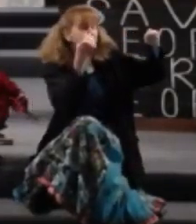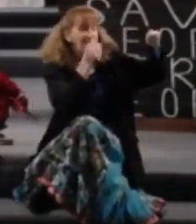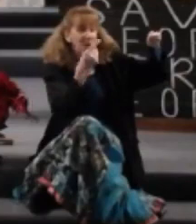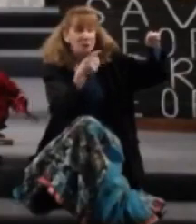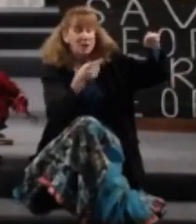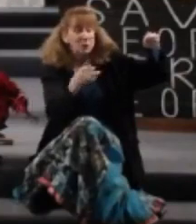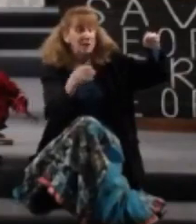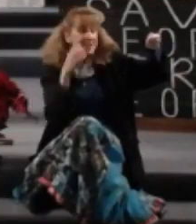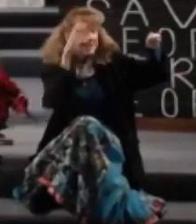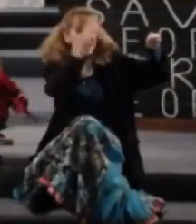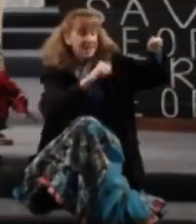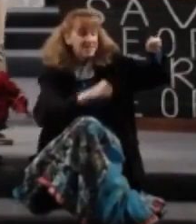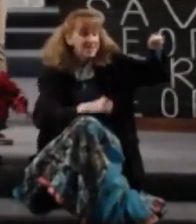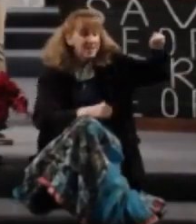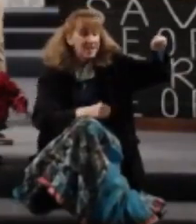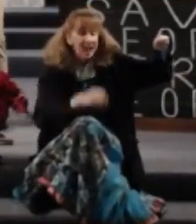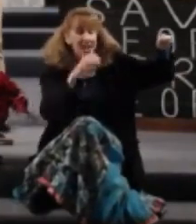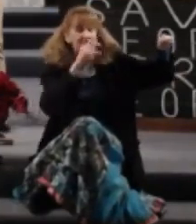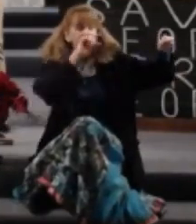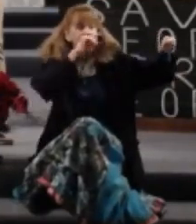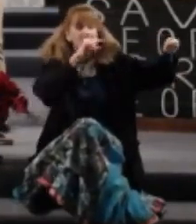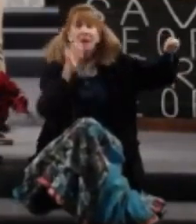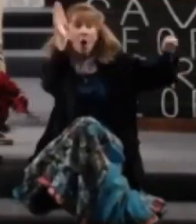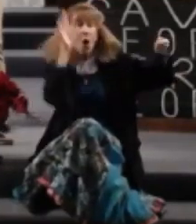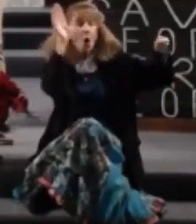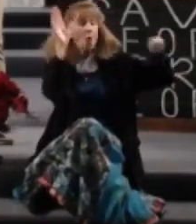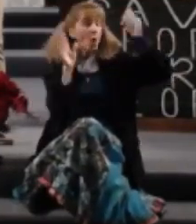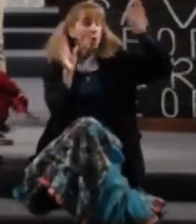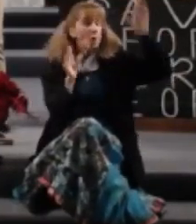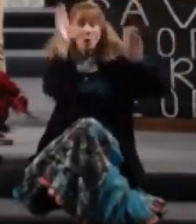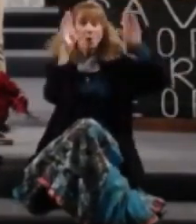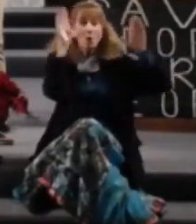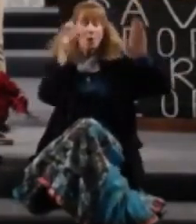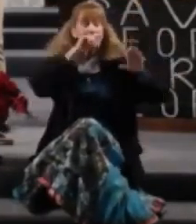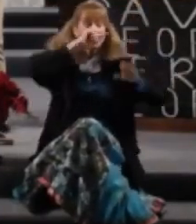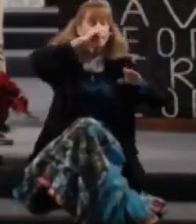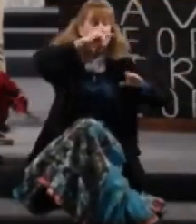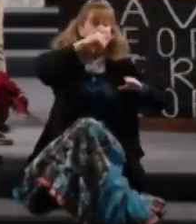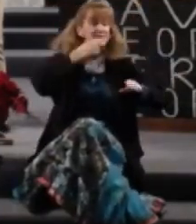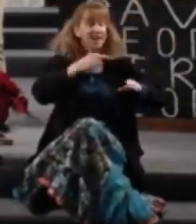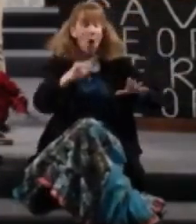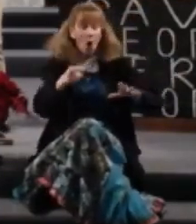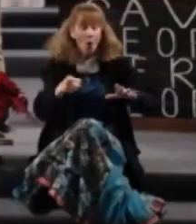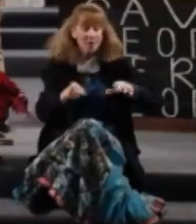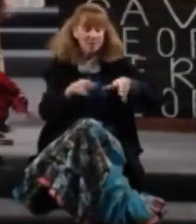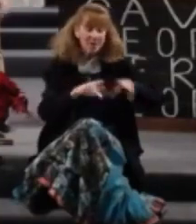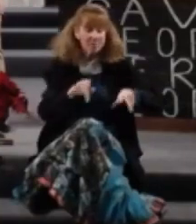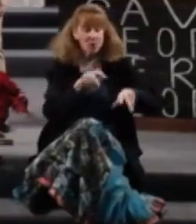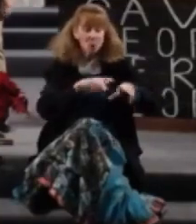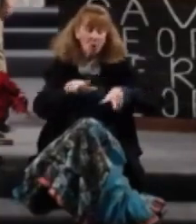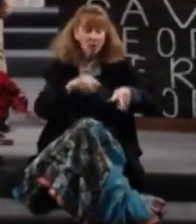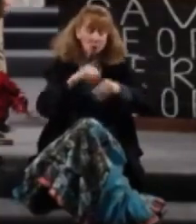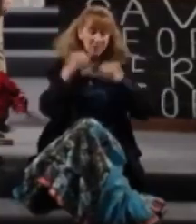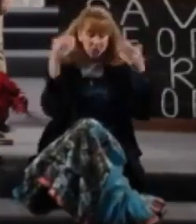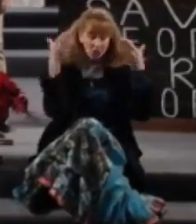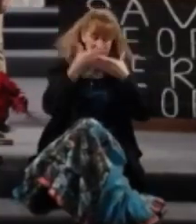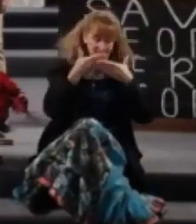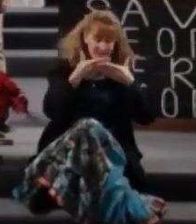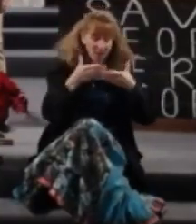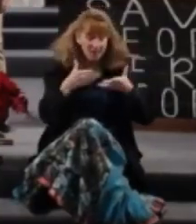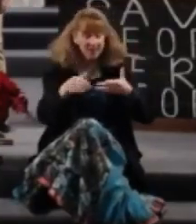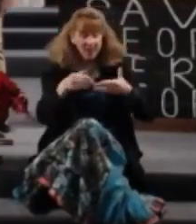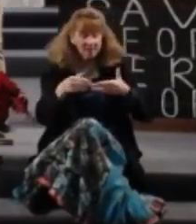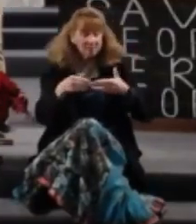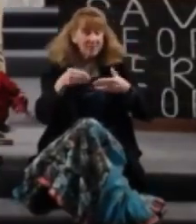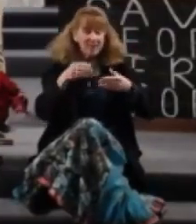in darkness. And all of a sudden there's answers like, the people who walked in darkness used less electricity. The people who walked in darkness stubbed their